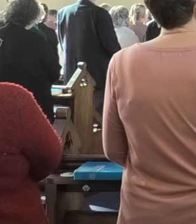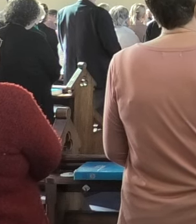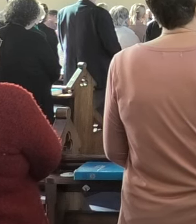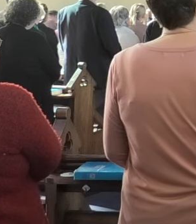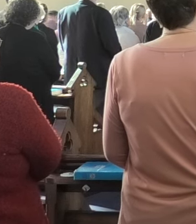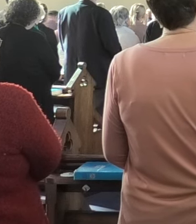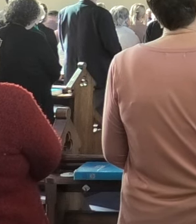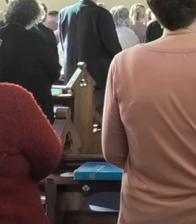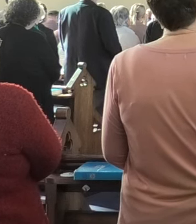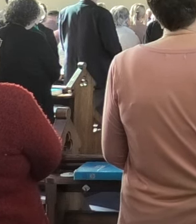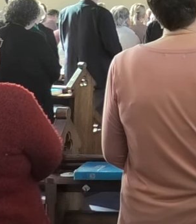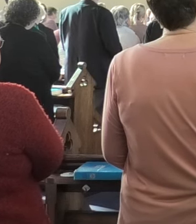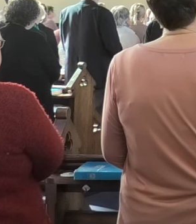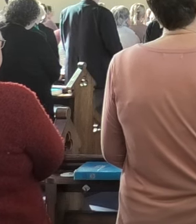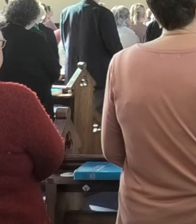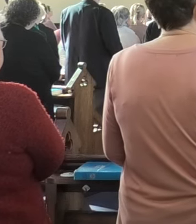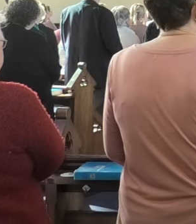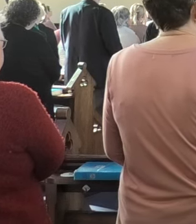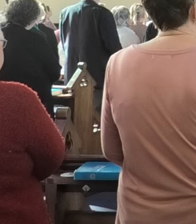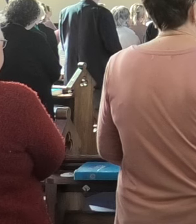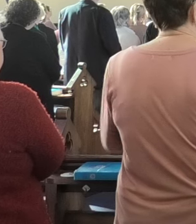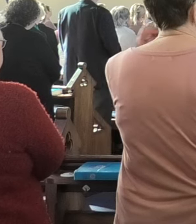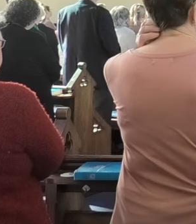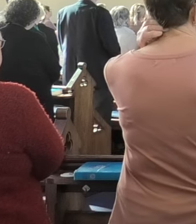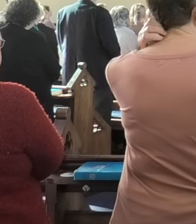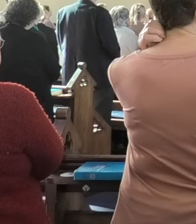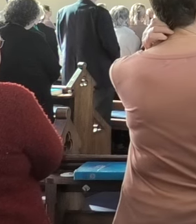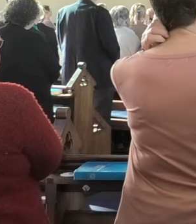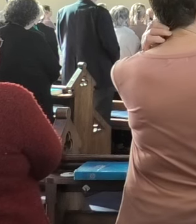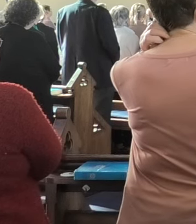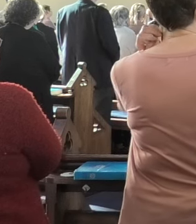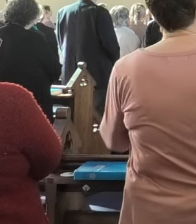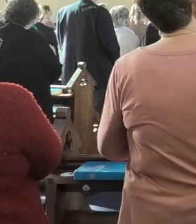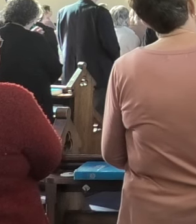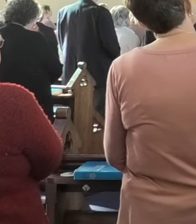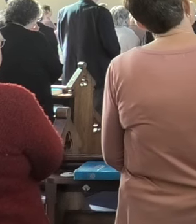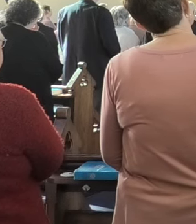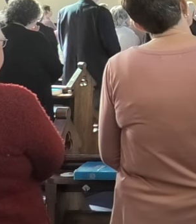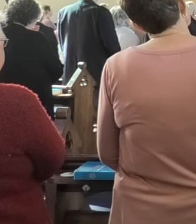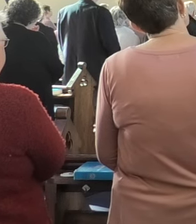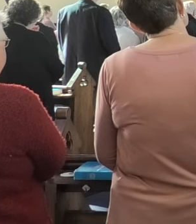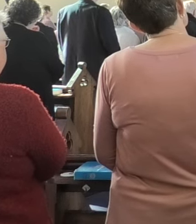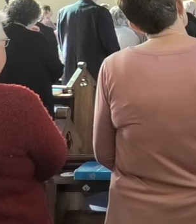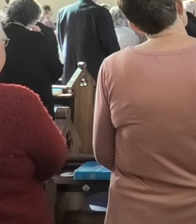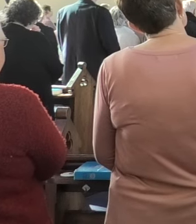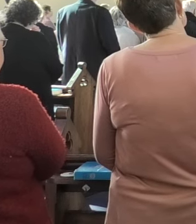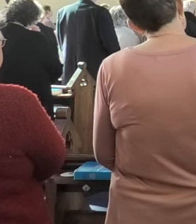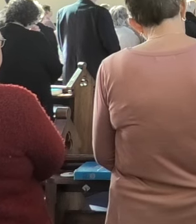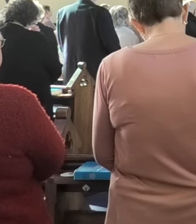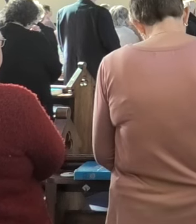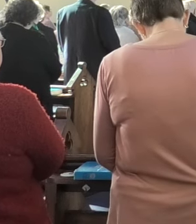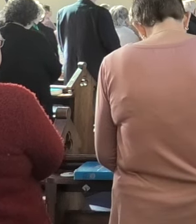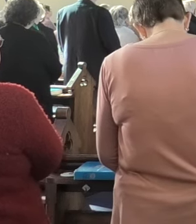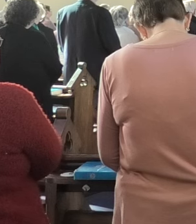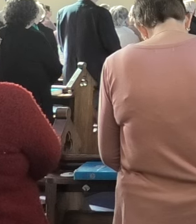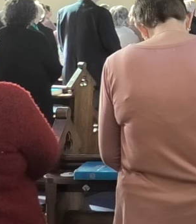our time to come to a conclusion in this earthly life. Rinska faced death with no anxiety about what was beyond